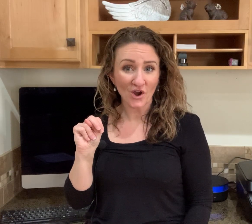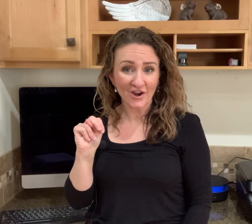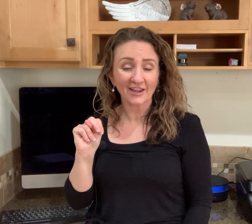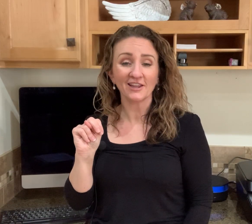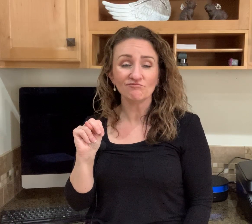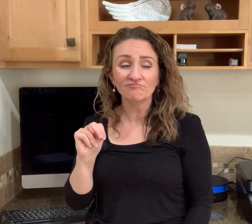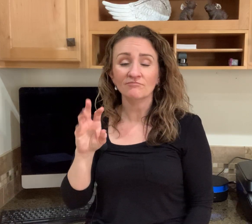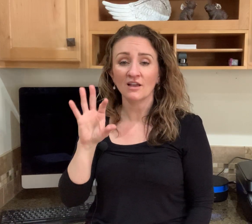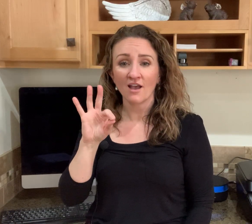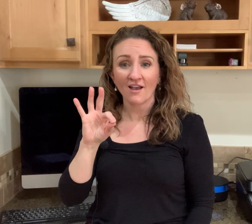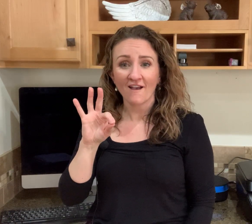January,